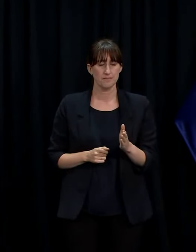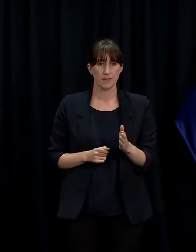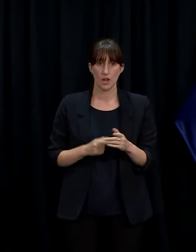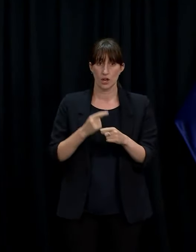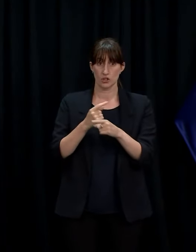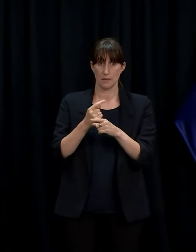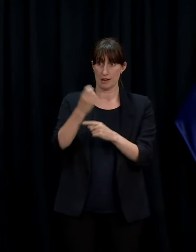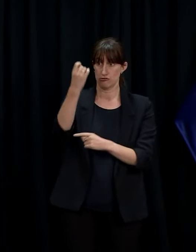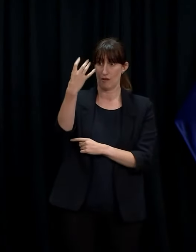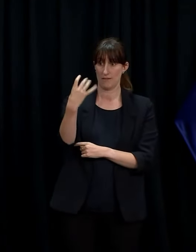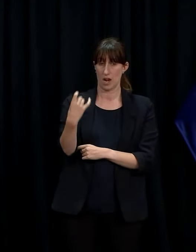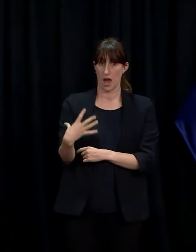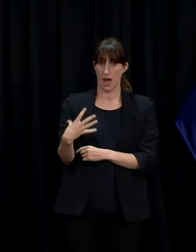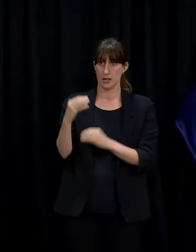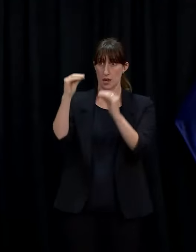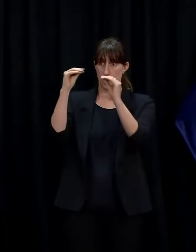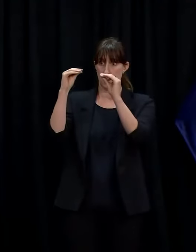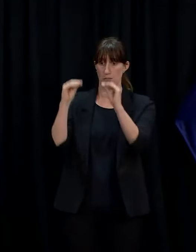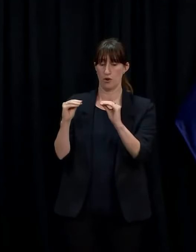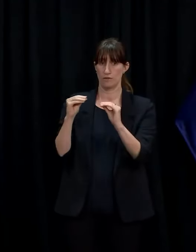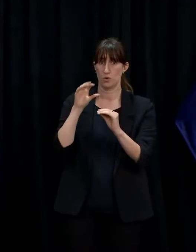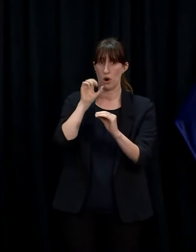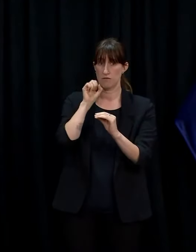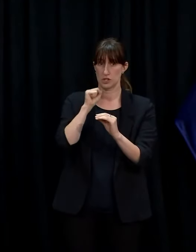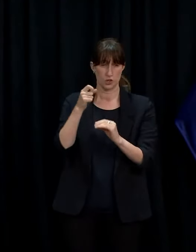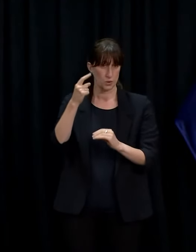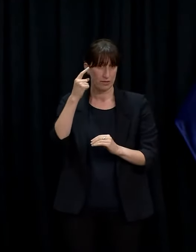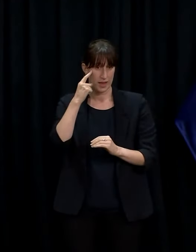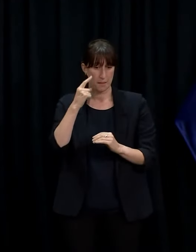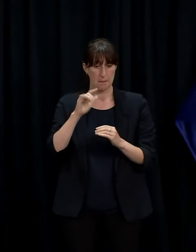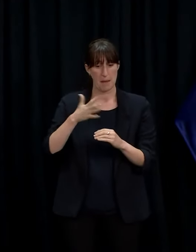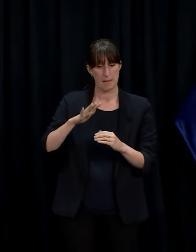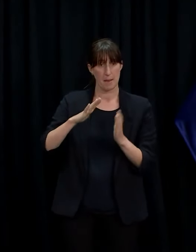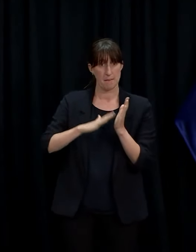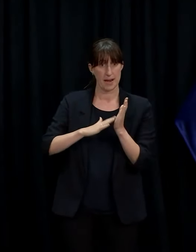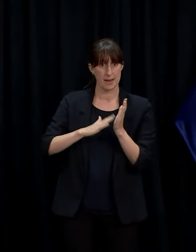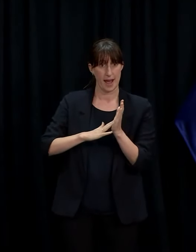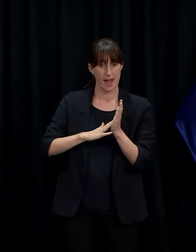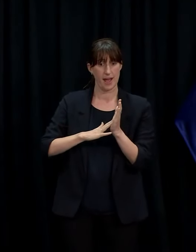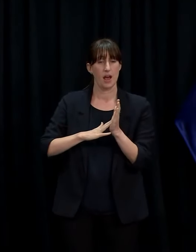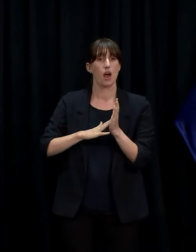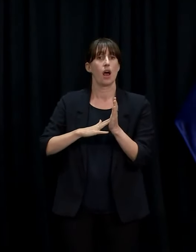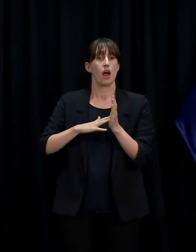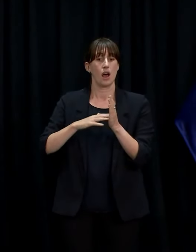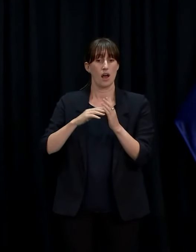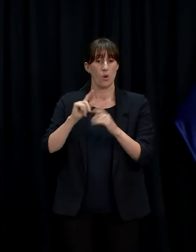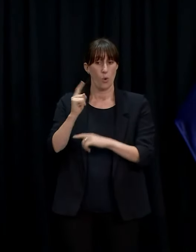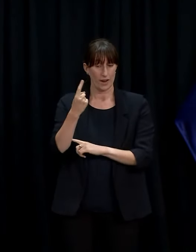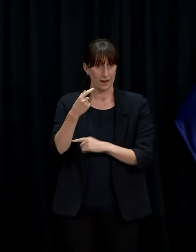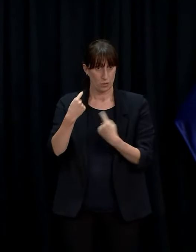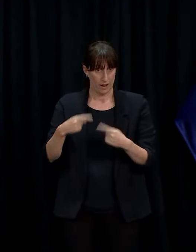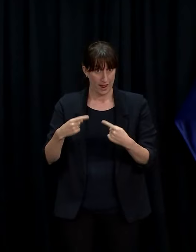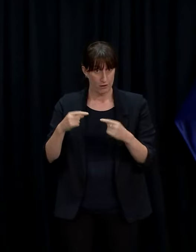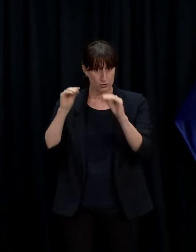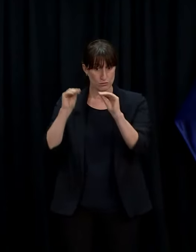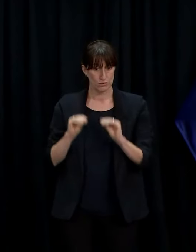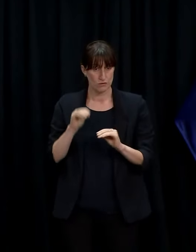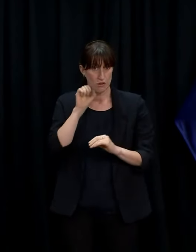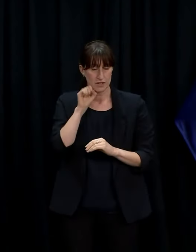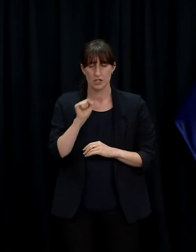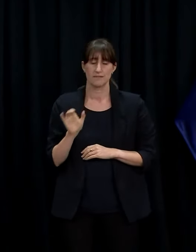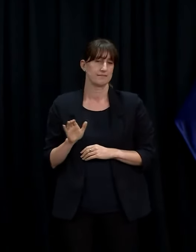there any chance that just Auckland would go to Orange on Monday? Again, I don't want to get ahead of the Cabinet decisions when we haven't yet received the advice on that